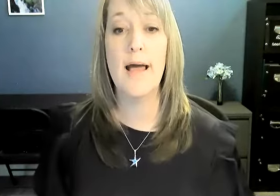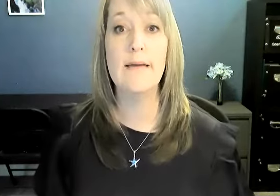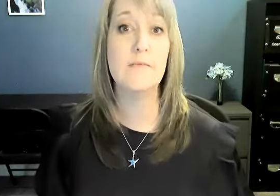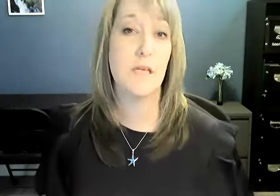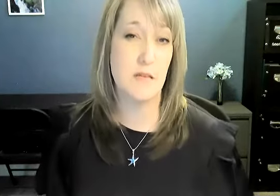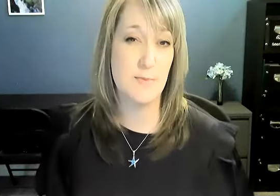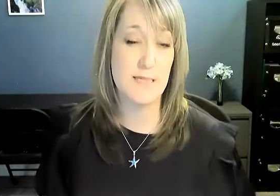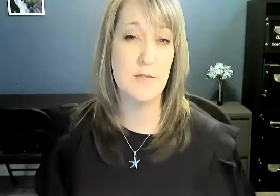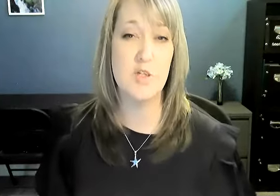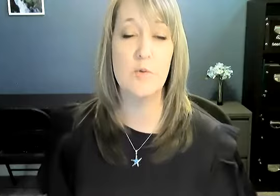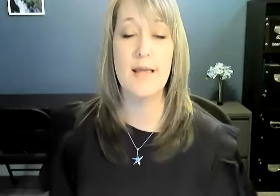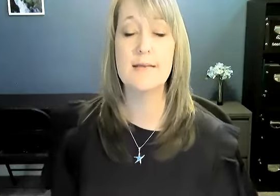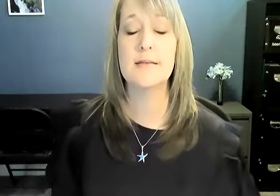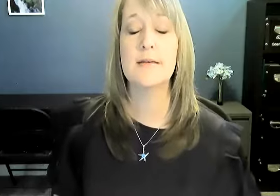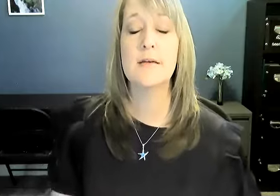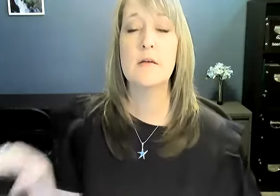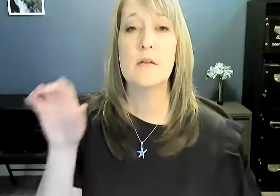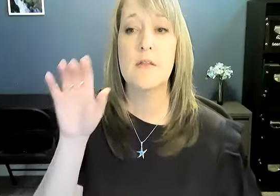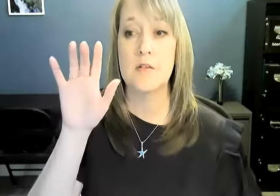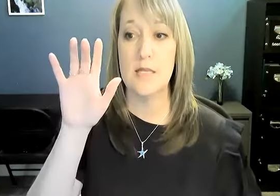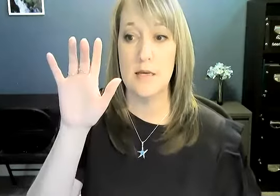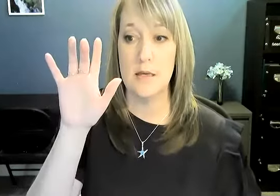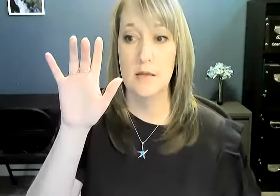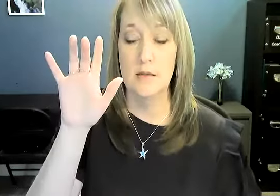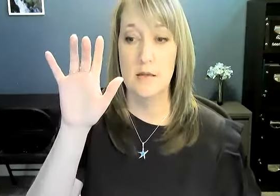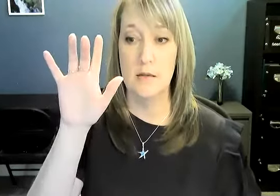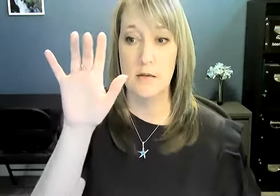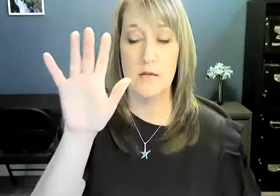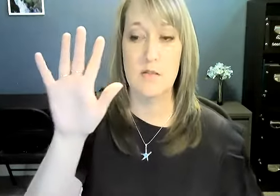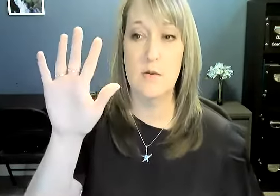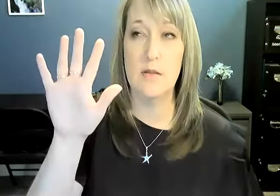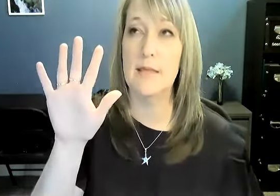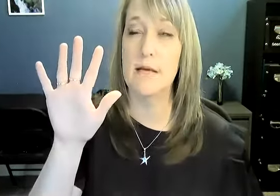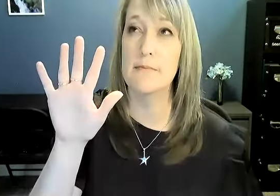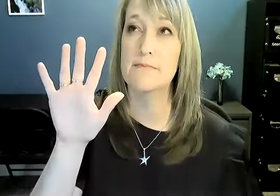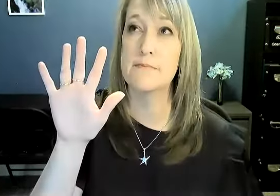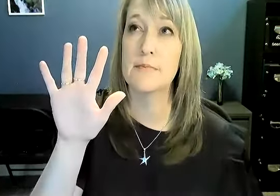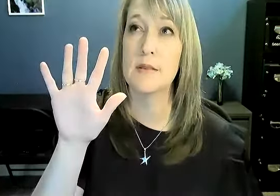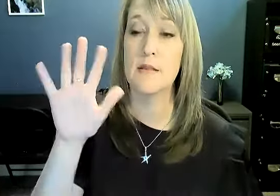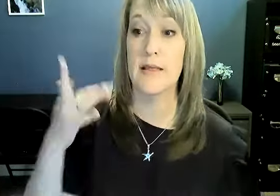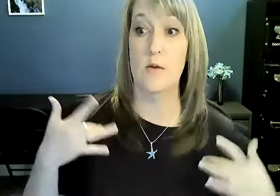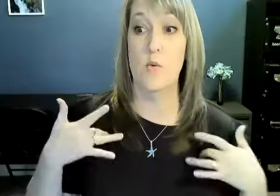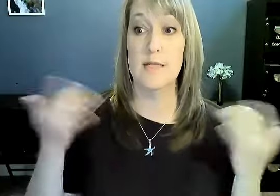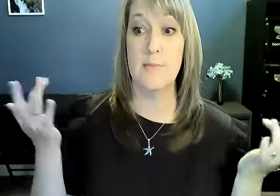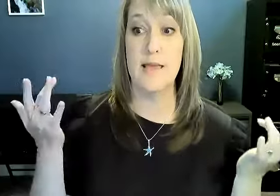Why can also be signed 2 ways. There's the, so like the what's up hand